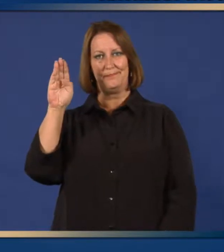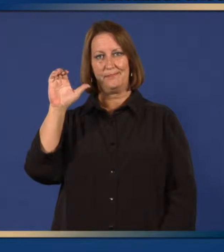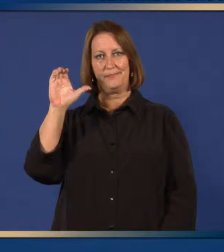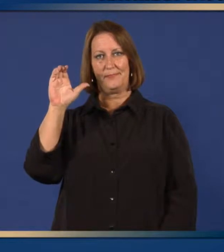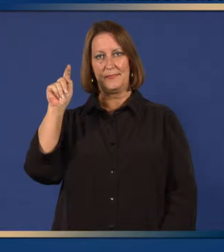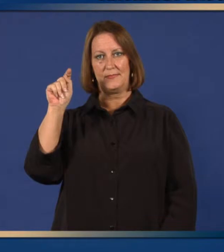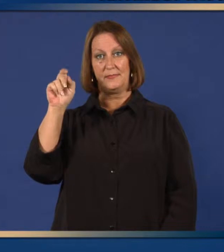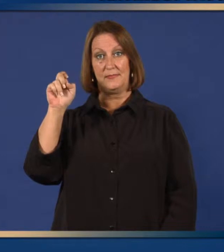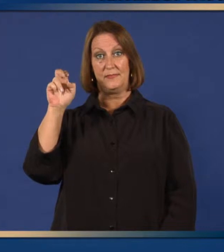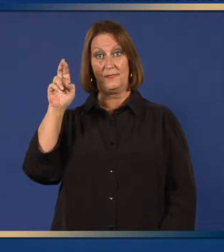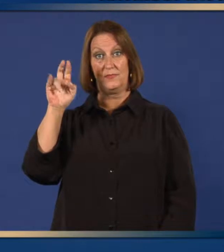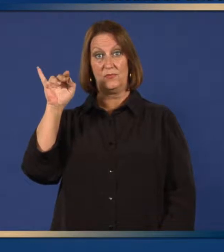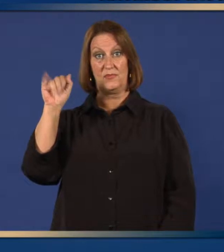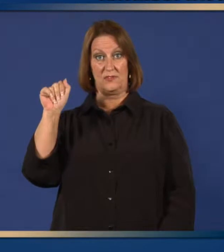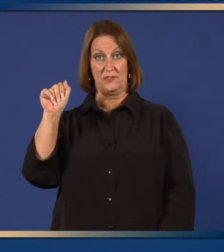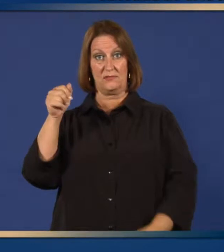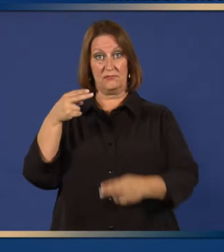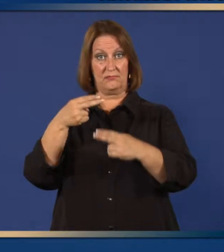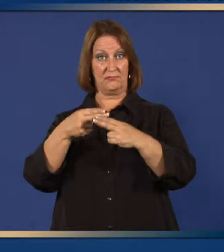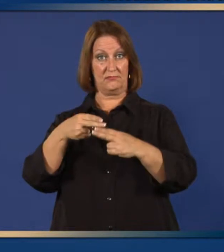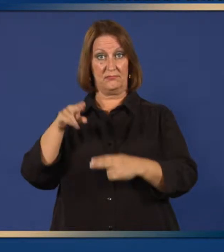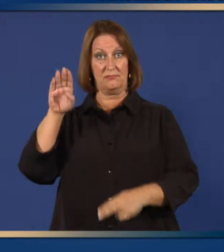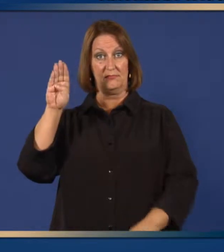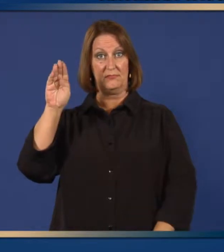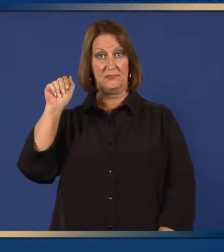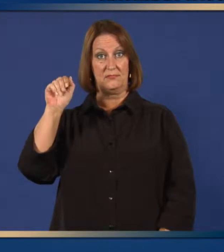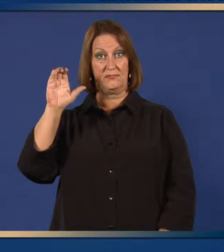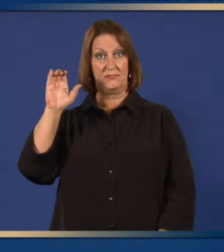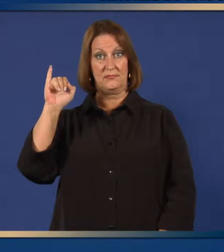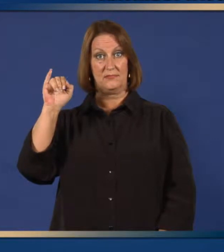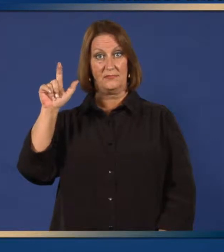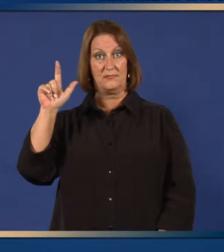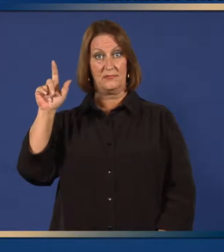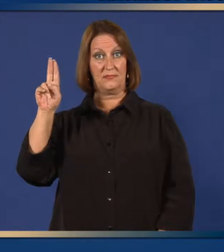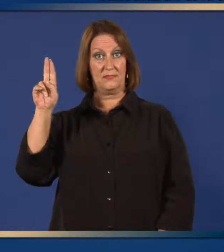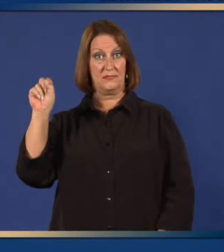by bacteria called Bacillus anthracis.